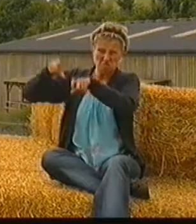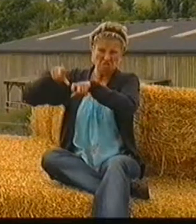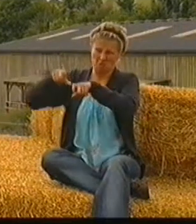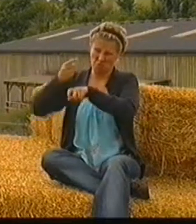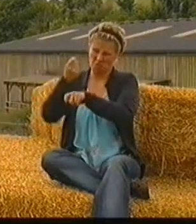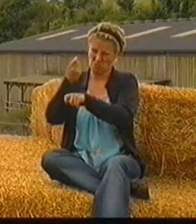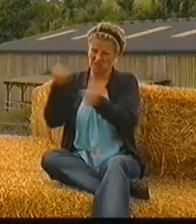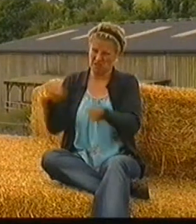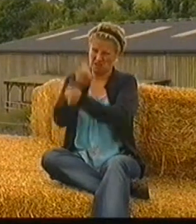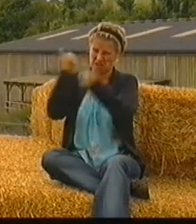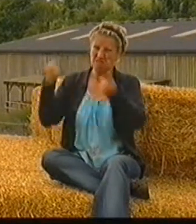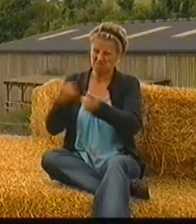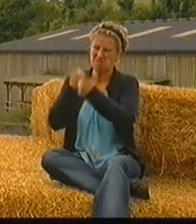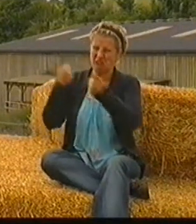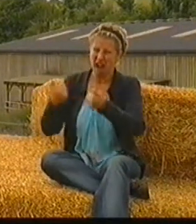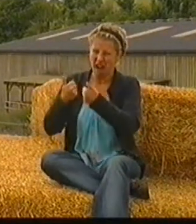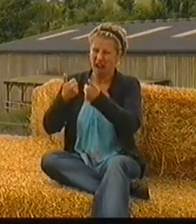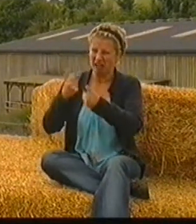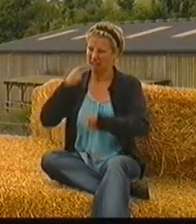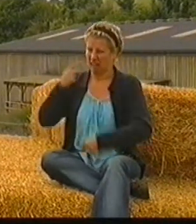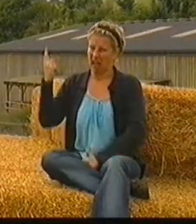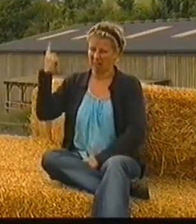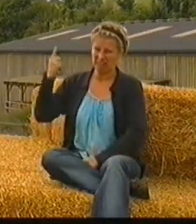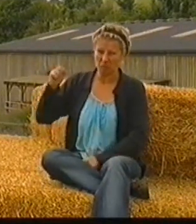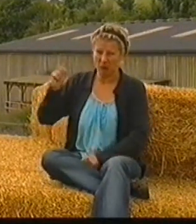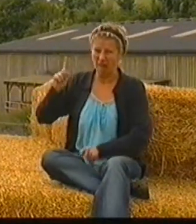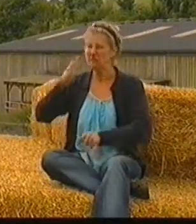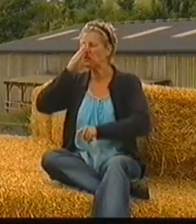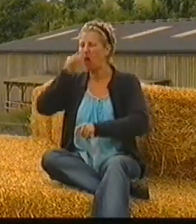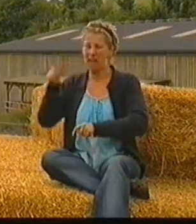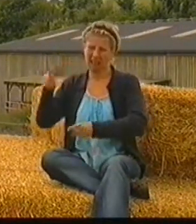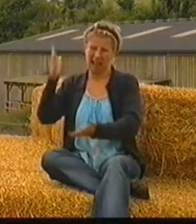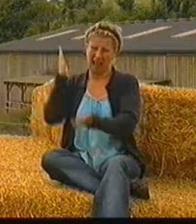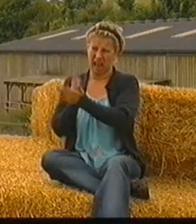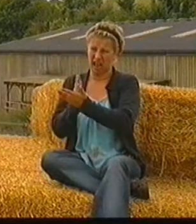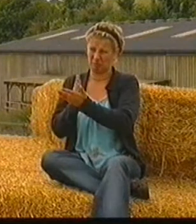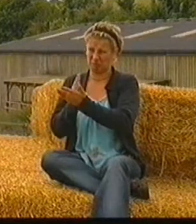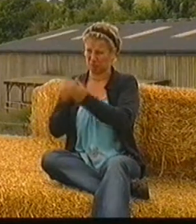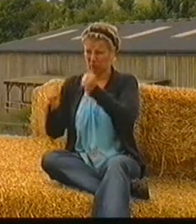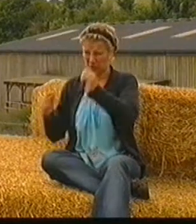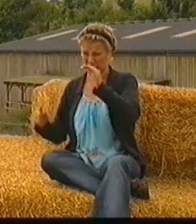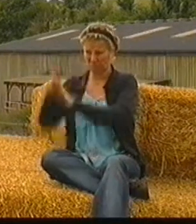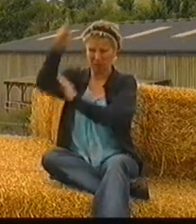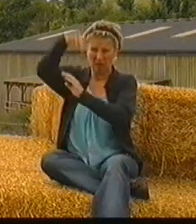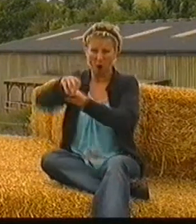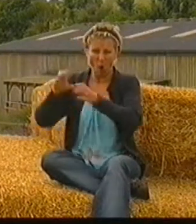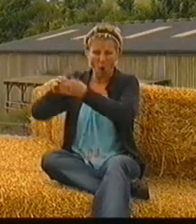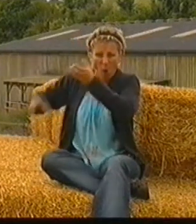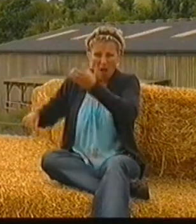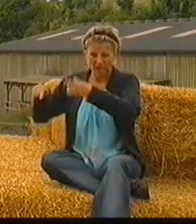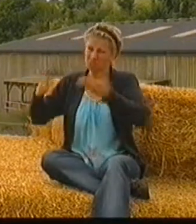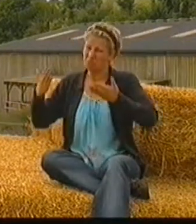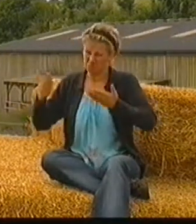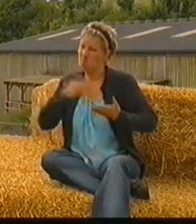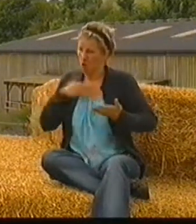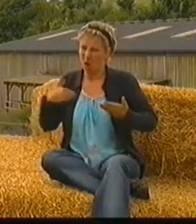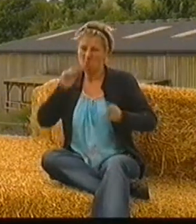many today, because he's not going to be up there more than a few hours longer. He says the fox is bound to make a run for it this morning. It